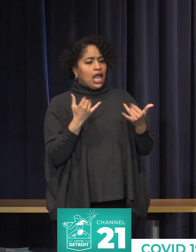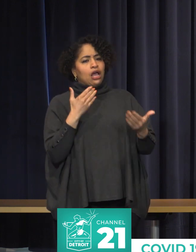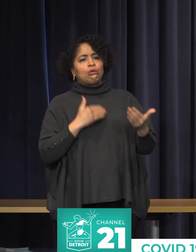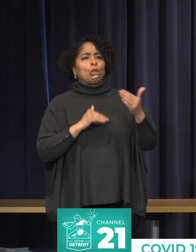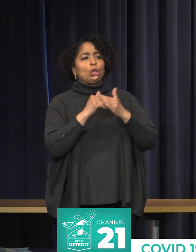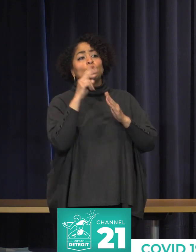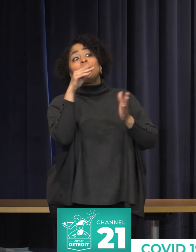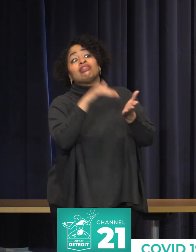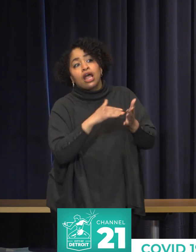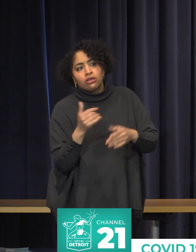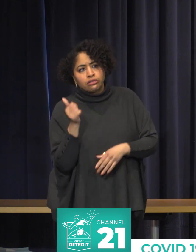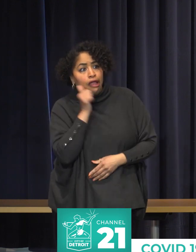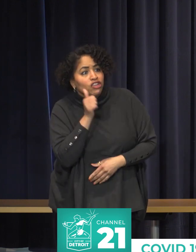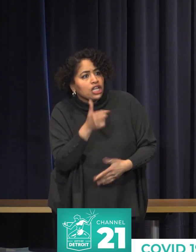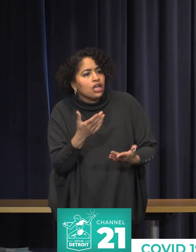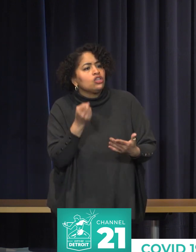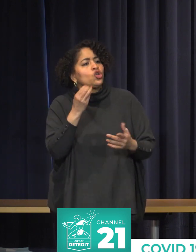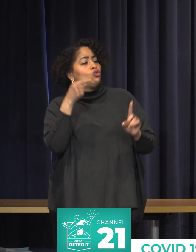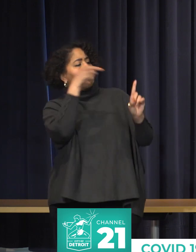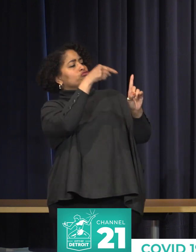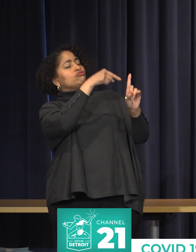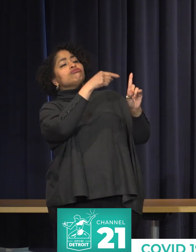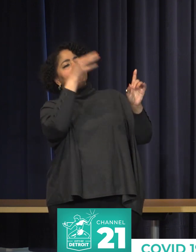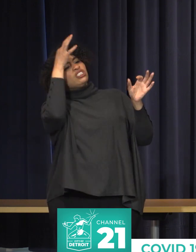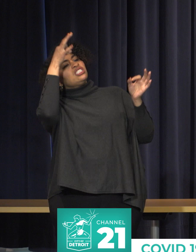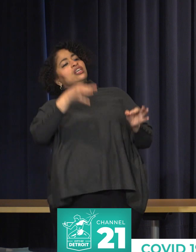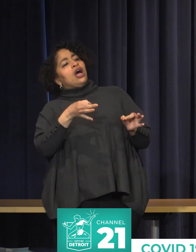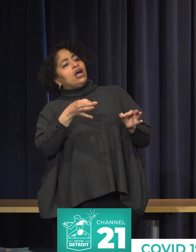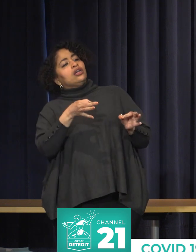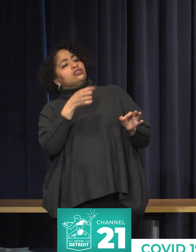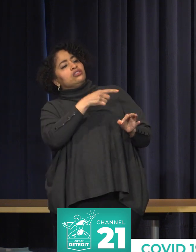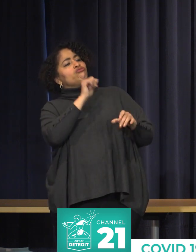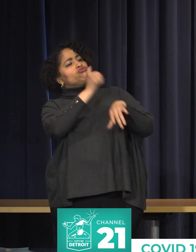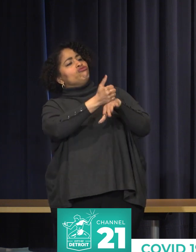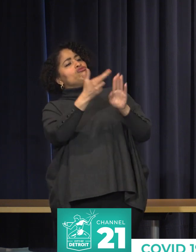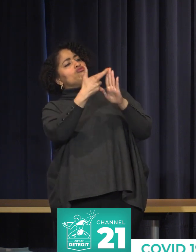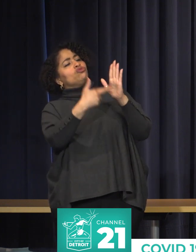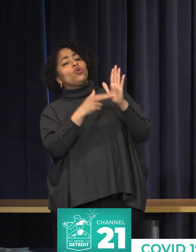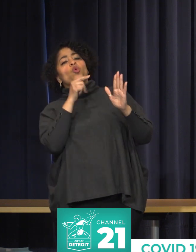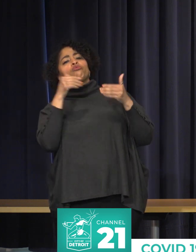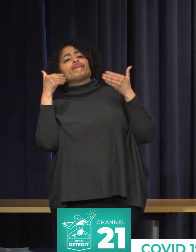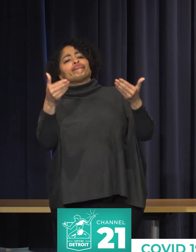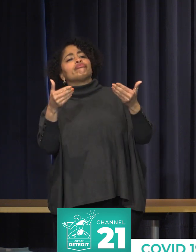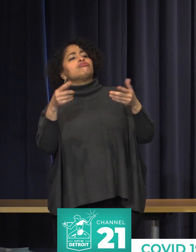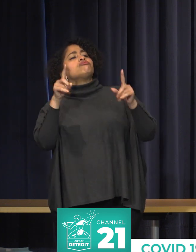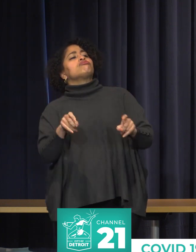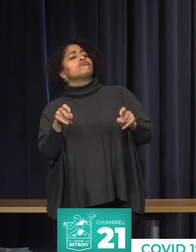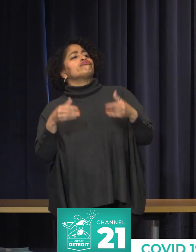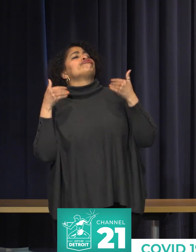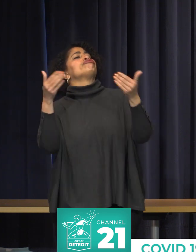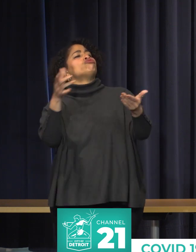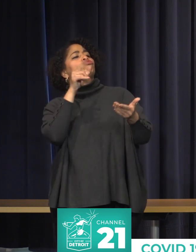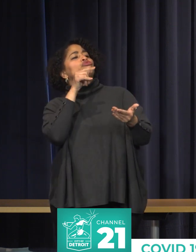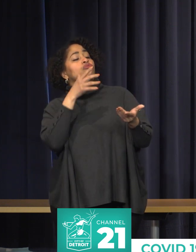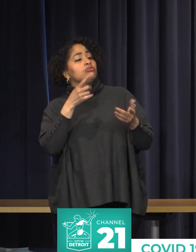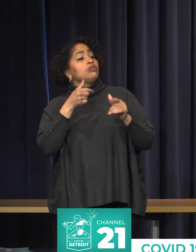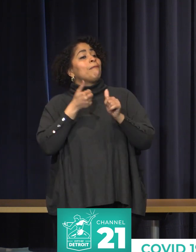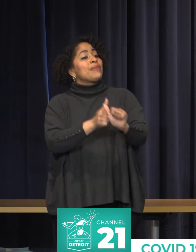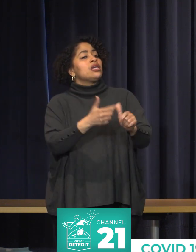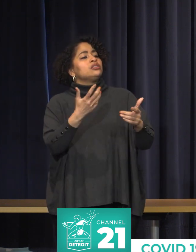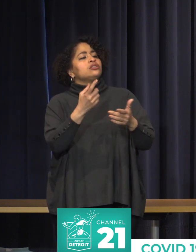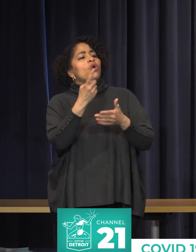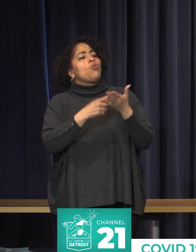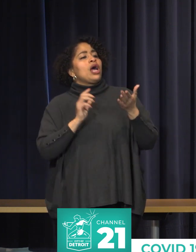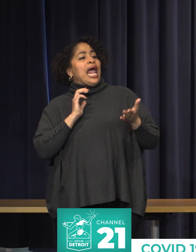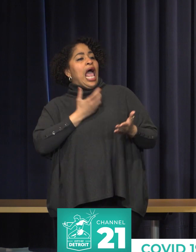probably closer to 2,000 a day. She sets the standards of who can be tested, based upon what the